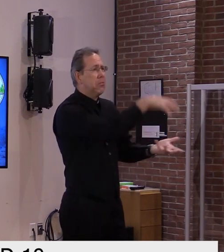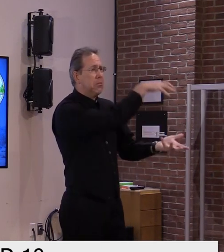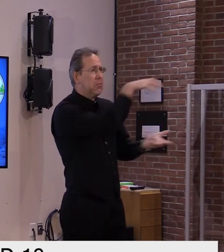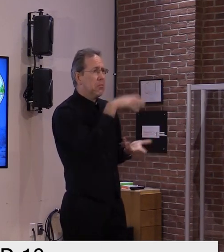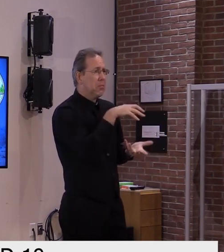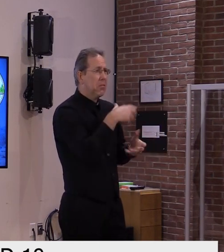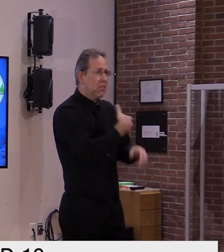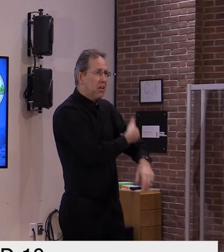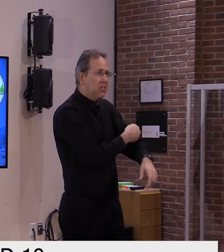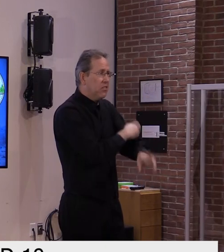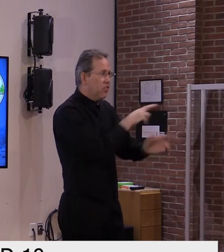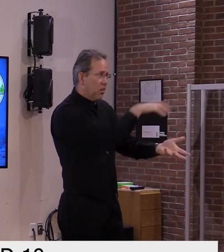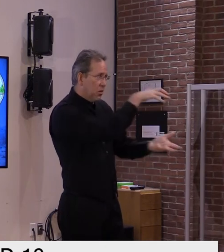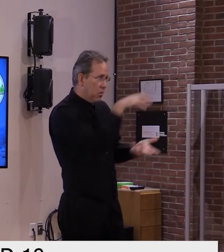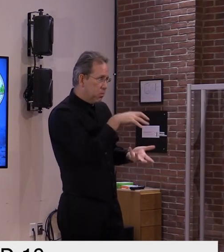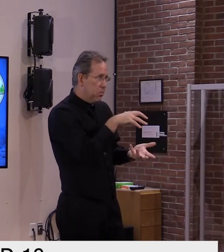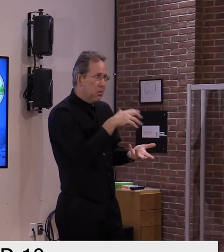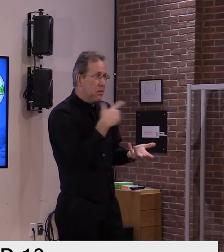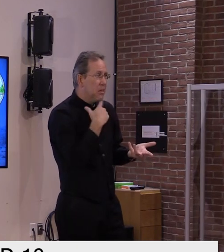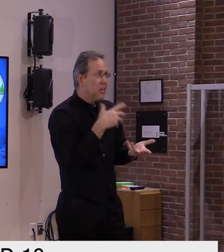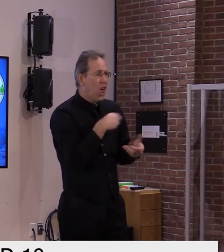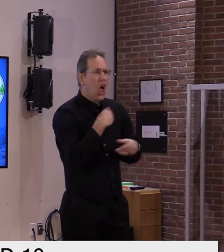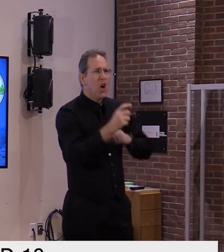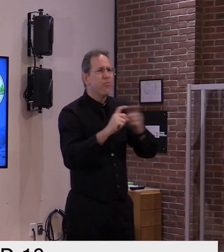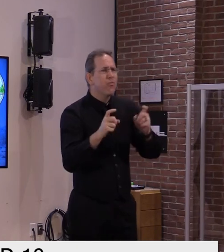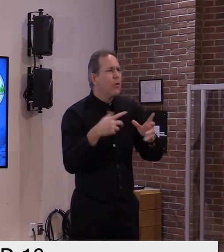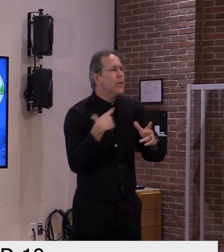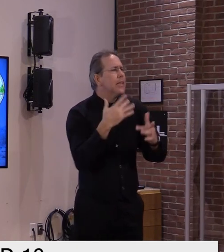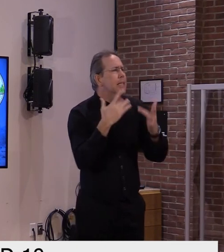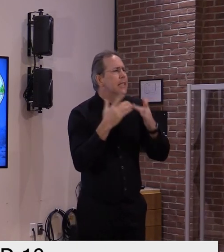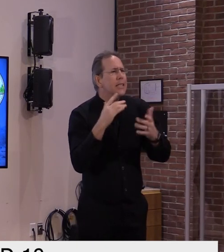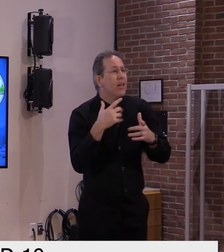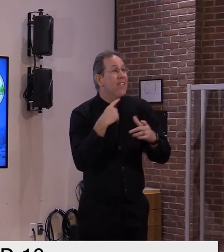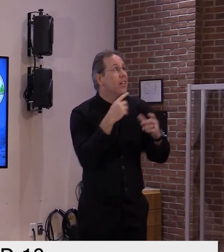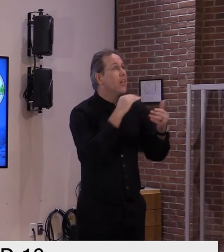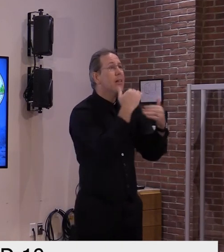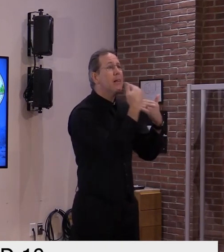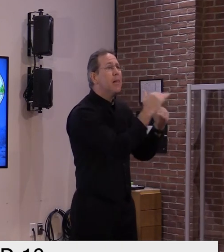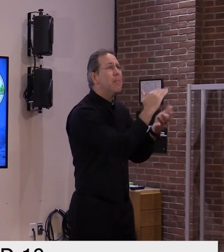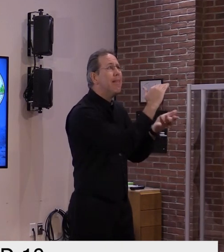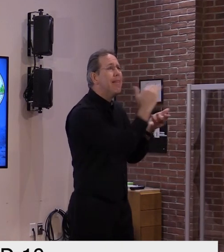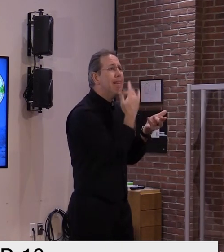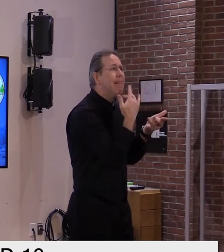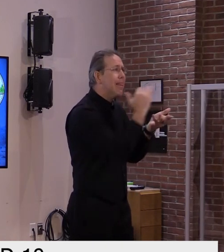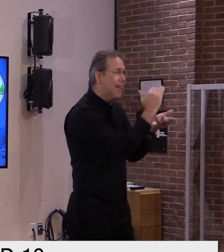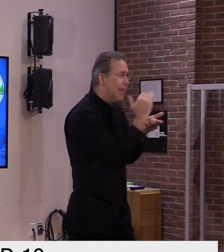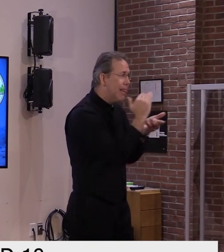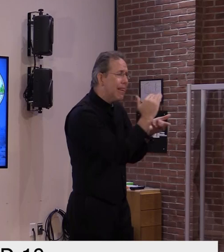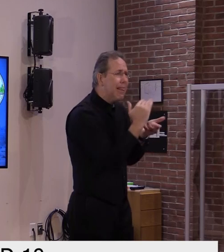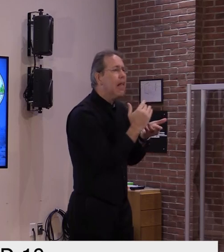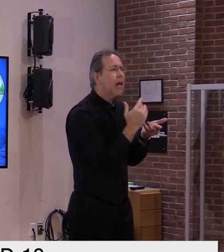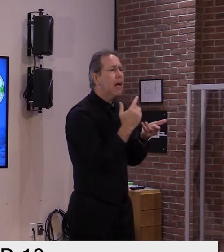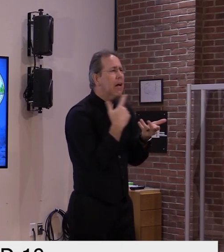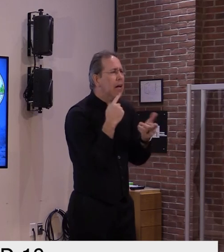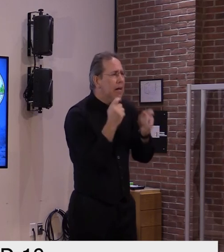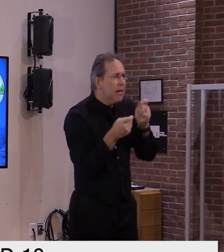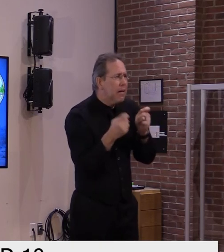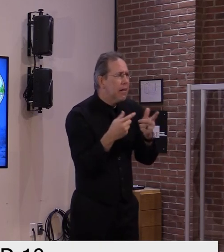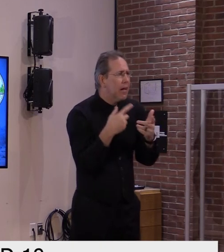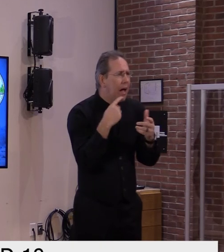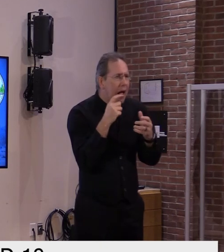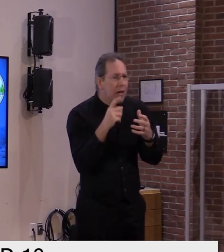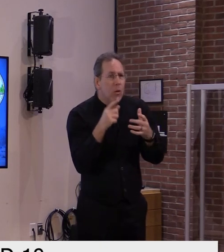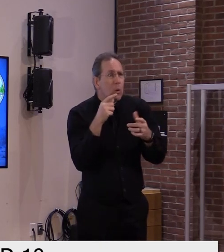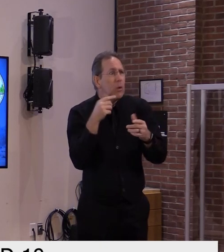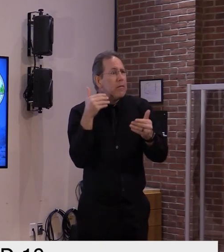have to prioritize. And I would say those at risk of dying come first. We have a moral obligation to take care of